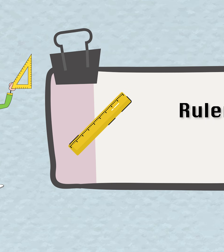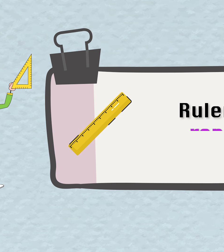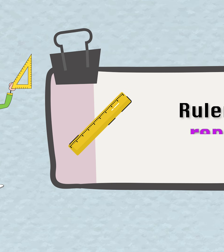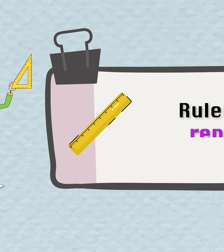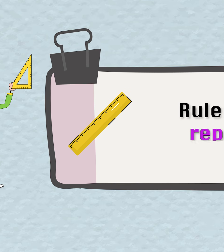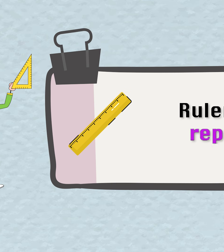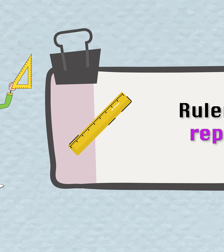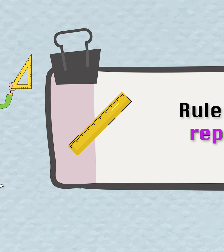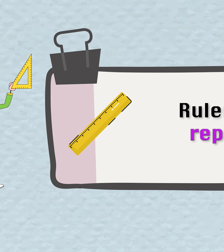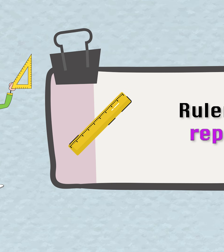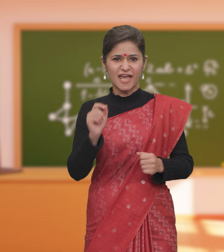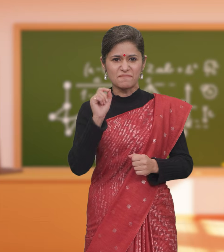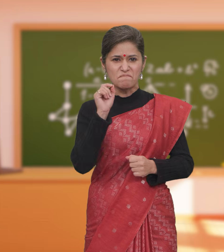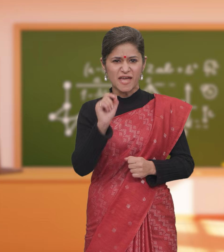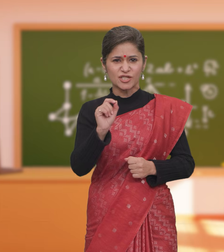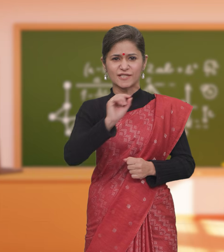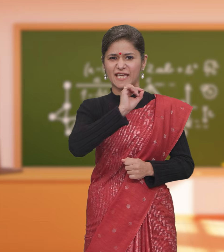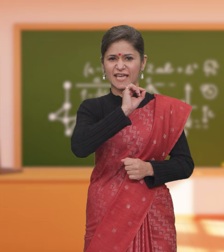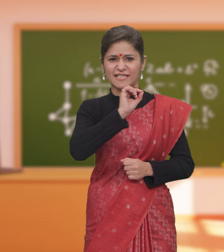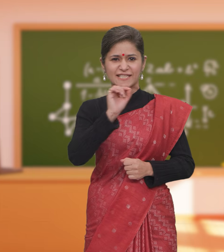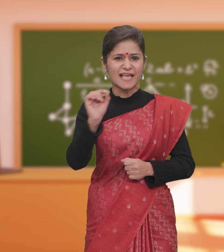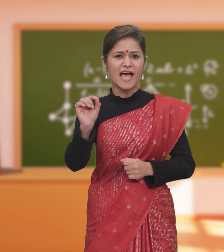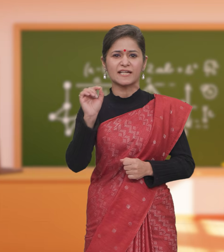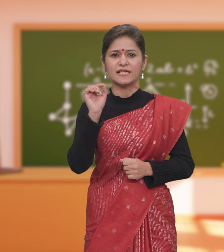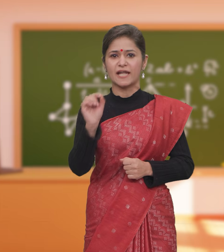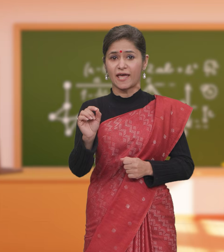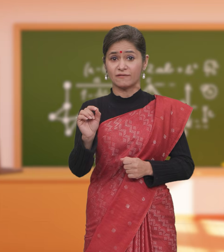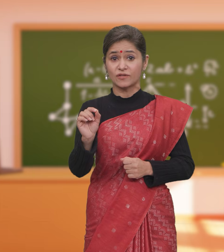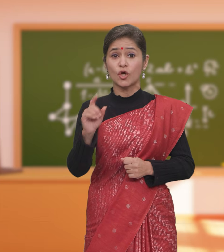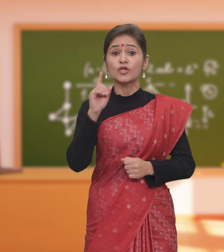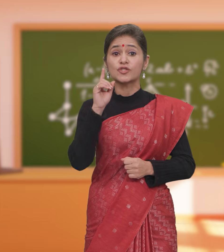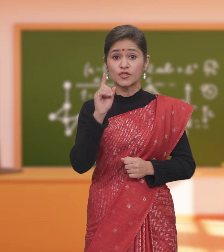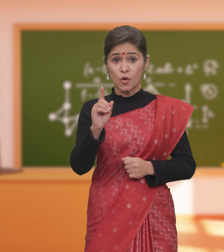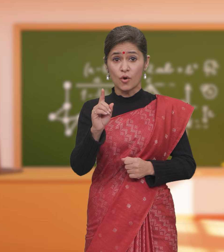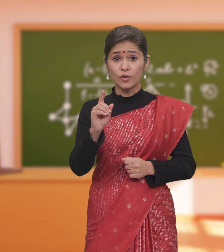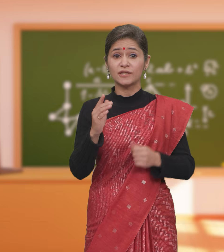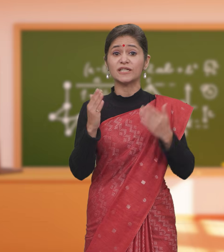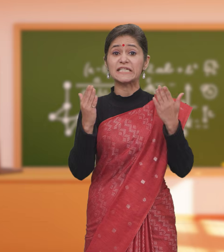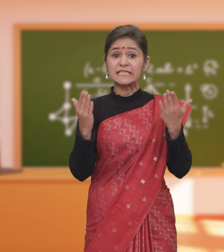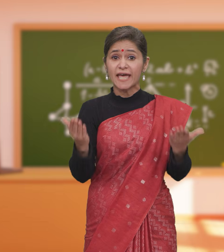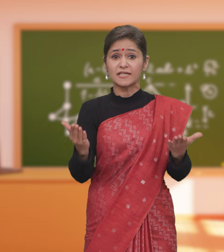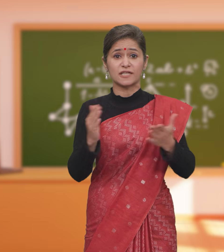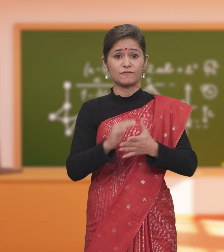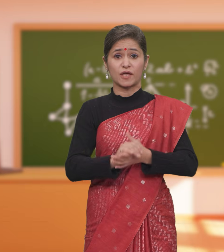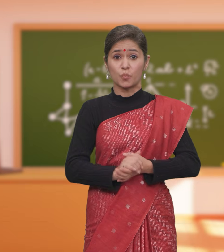is the reporter. It measures the exact length, so the detective can